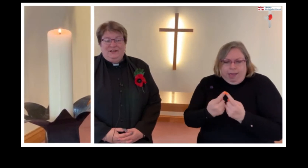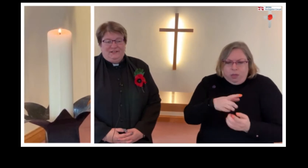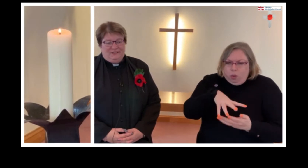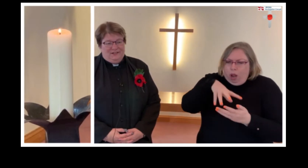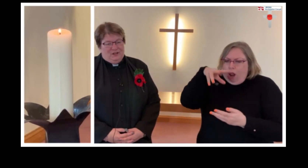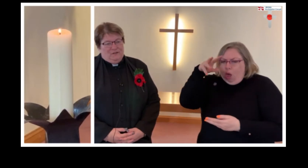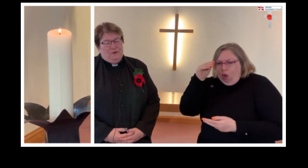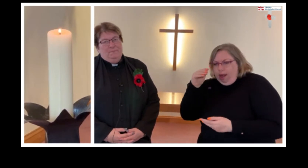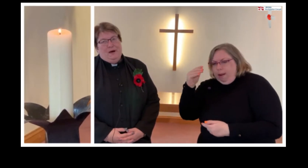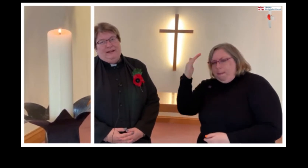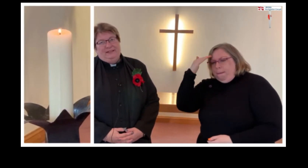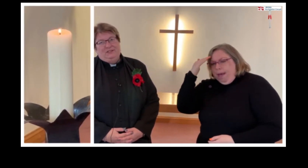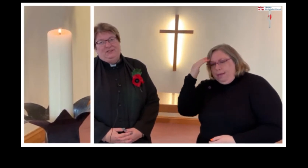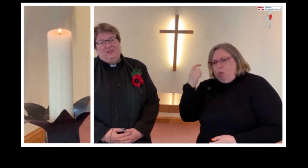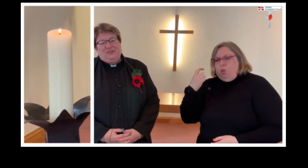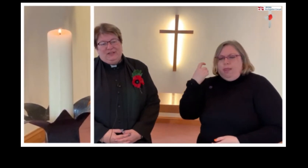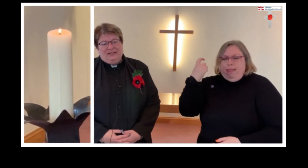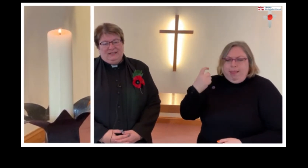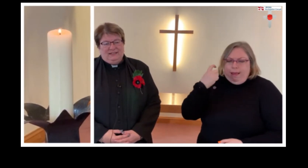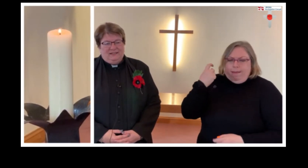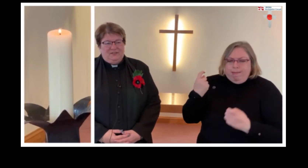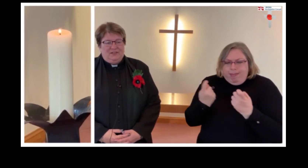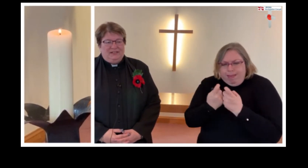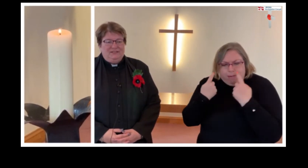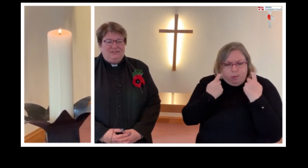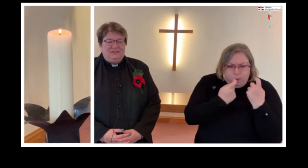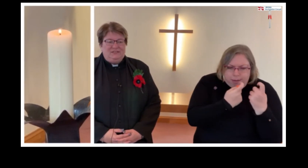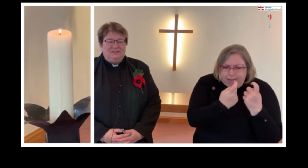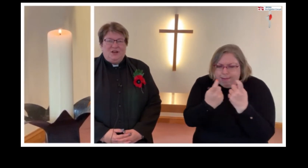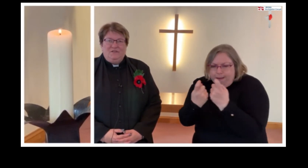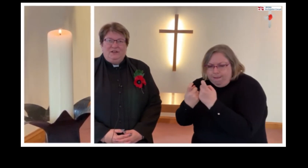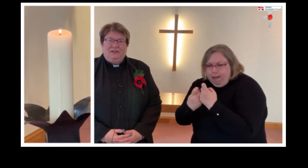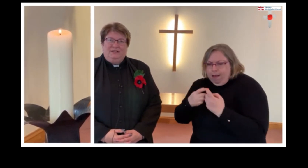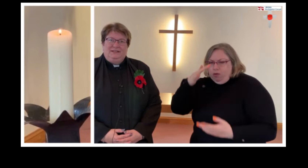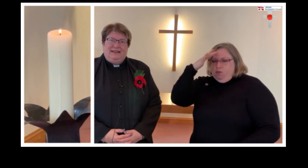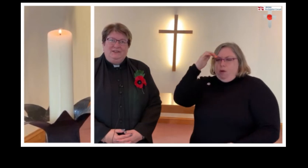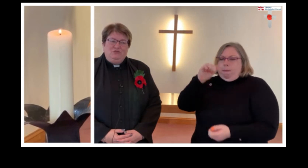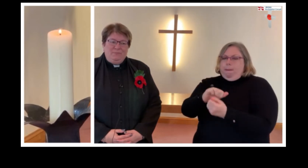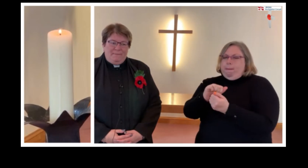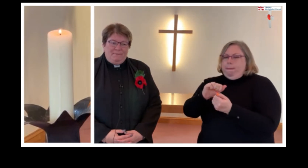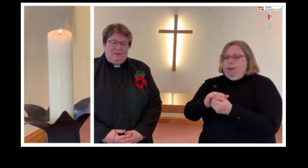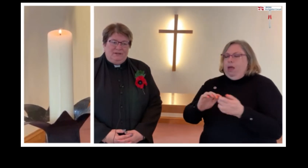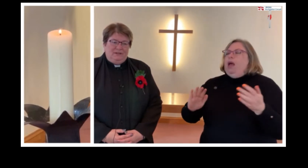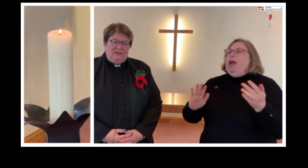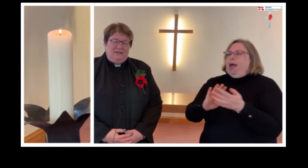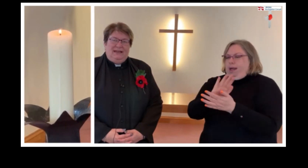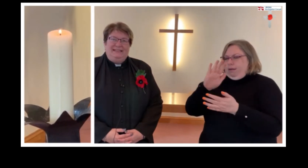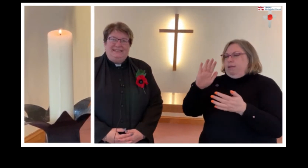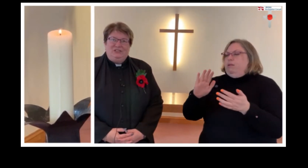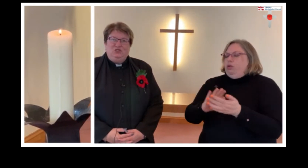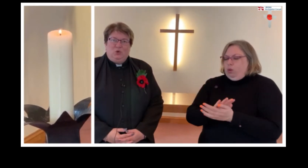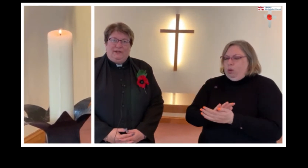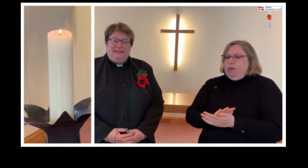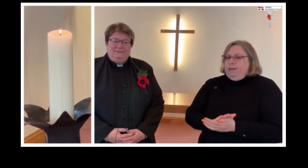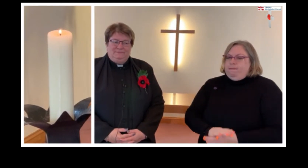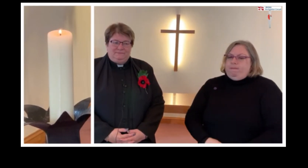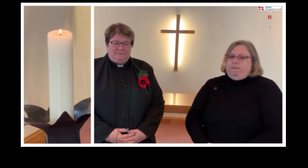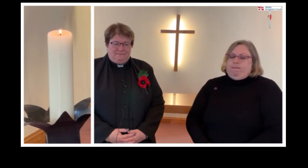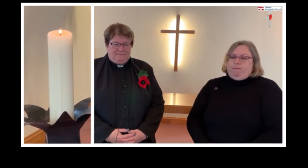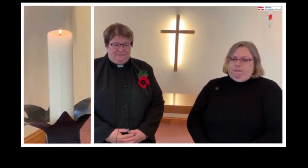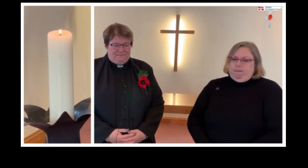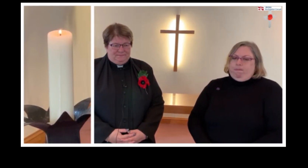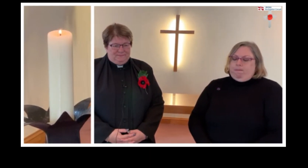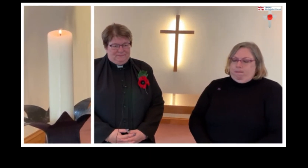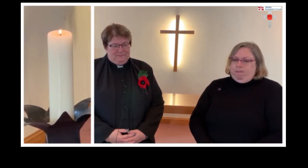to learn, for minds to think, things to discover and remember and enjoy.